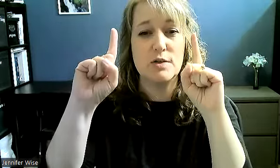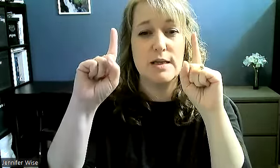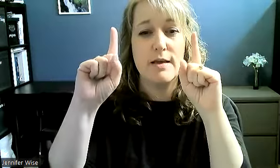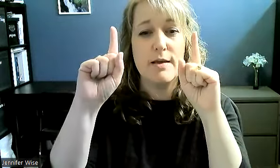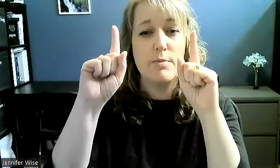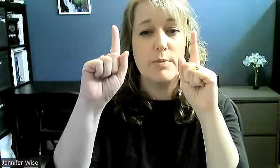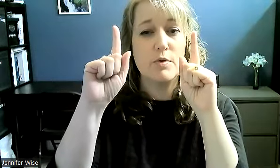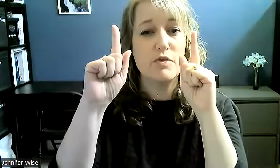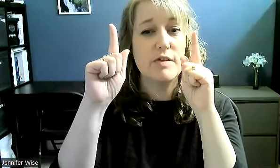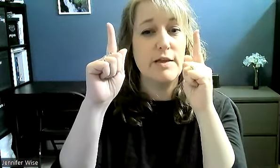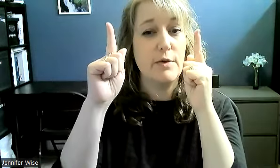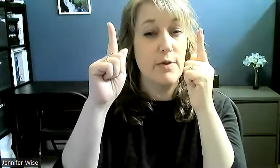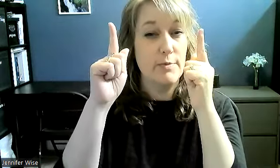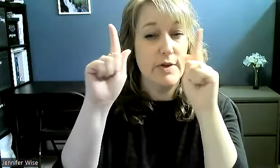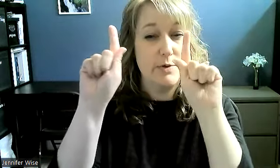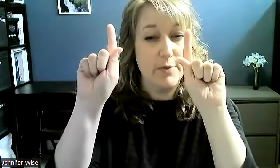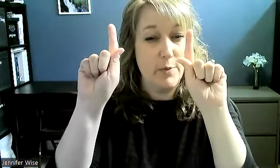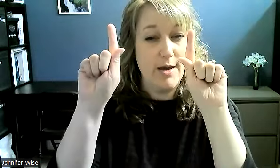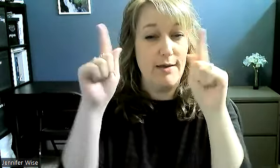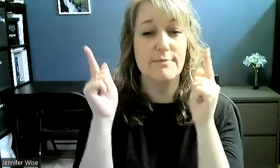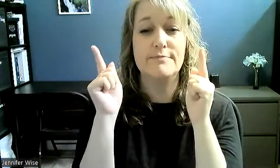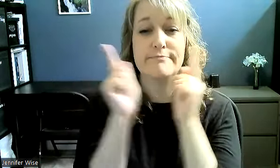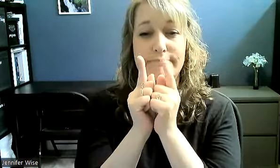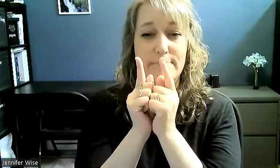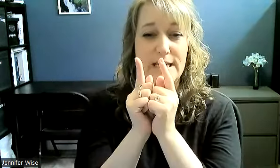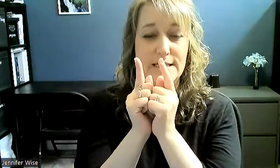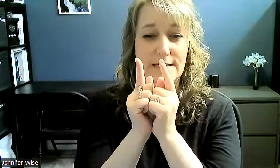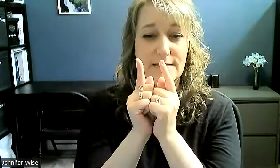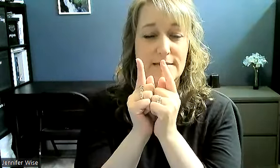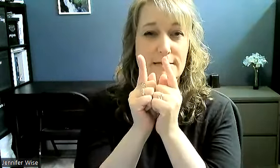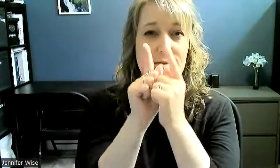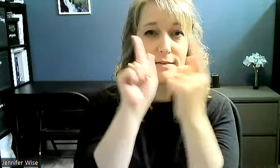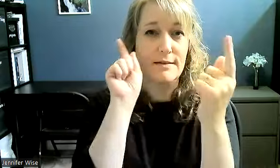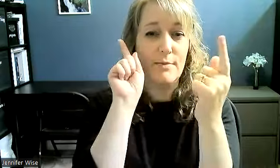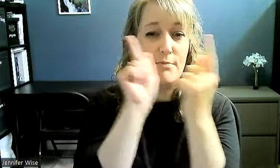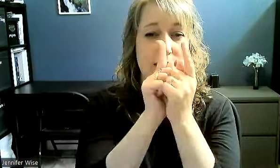usually people slide their thumbs out of the way. Meet. Meet.